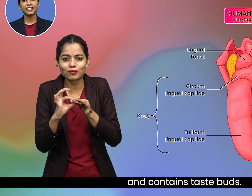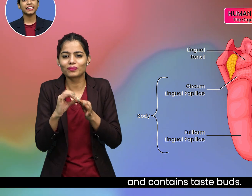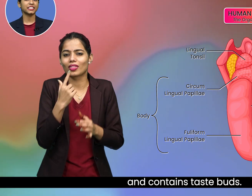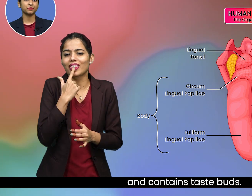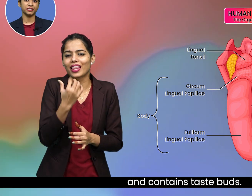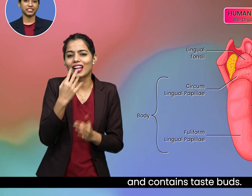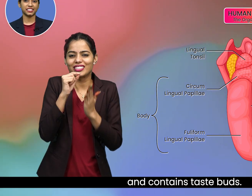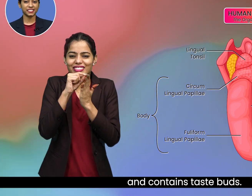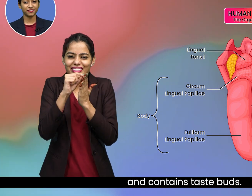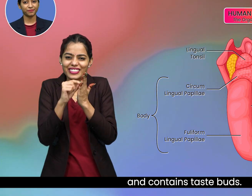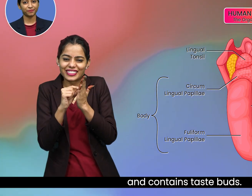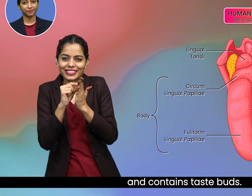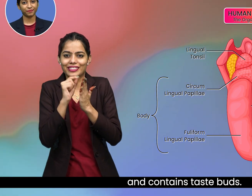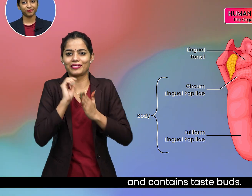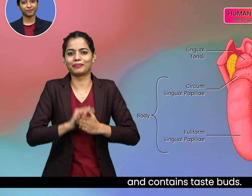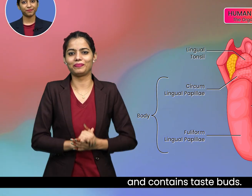contains taste buds.